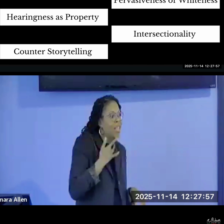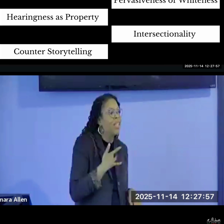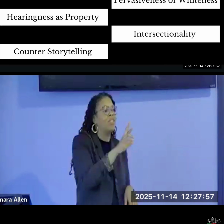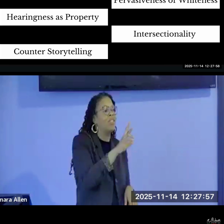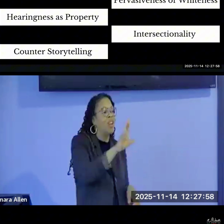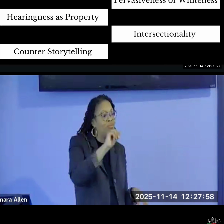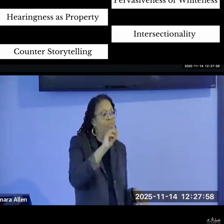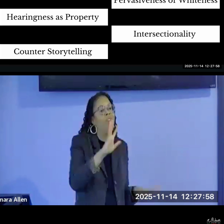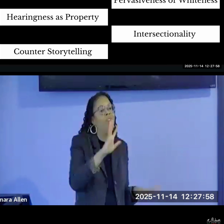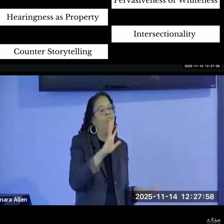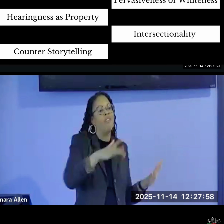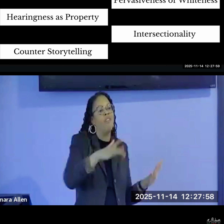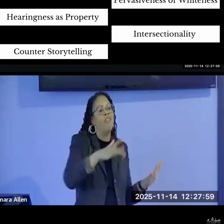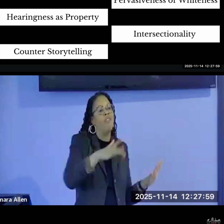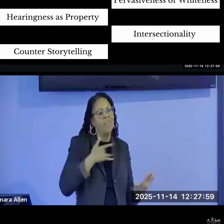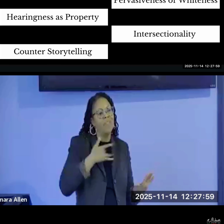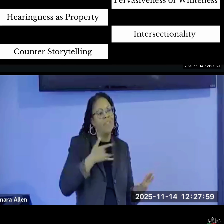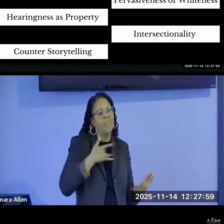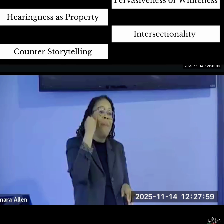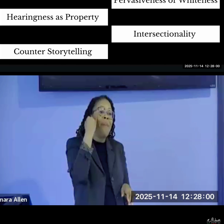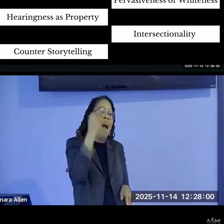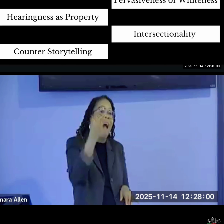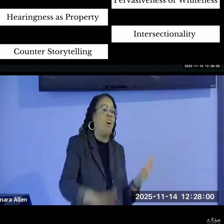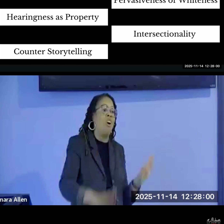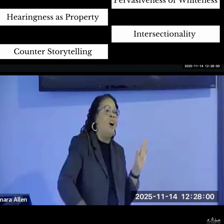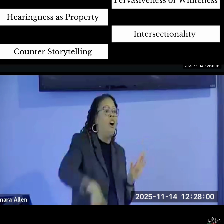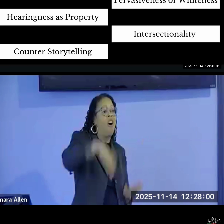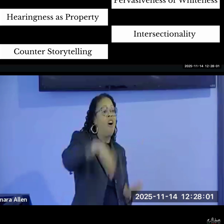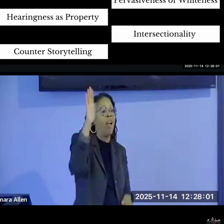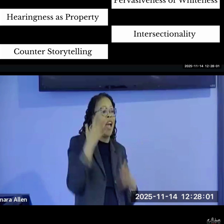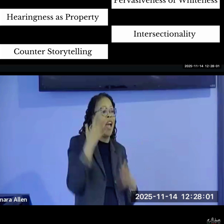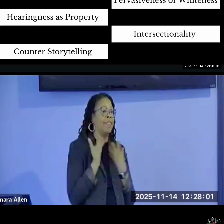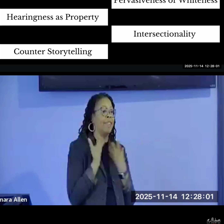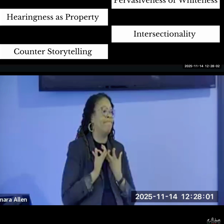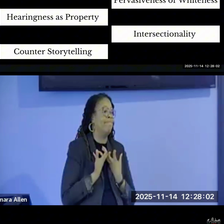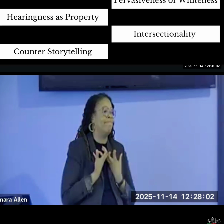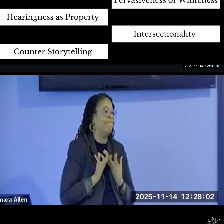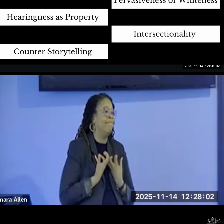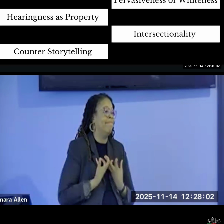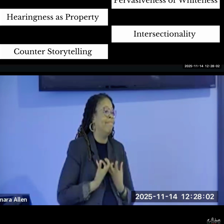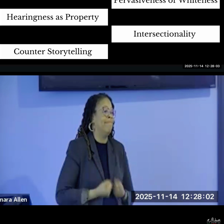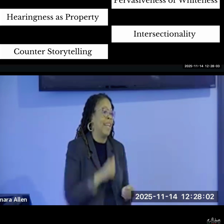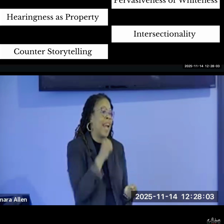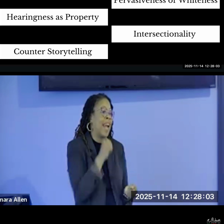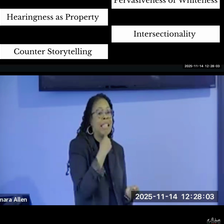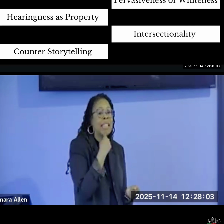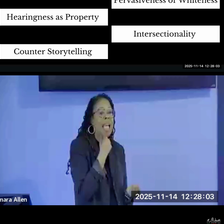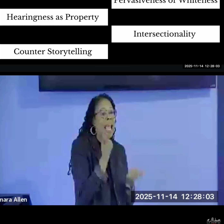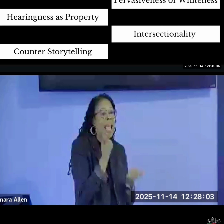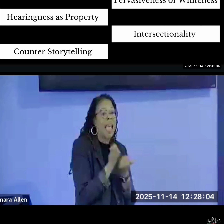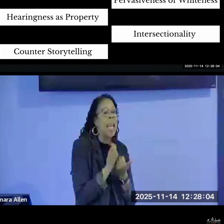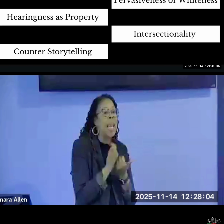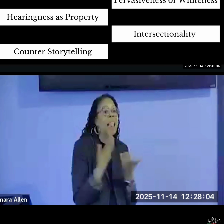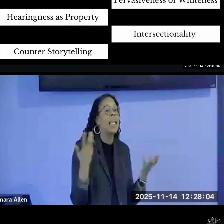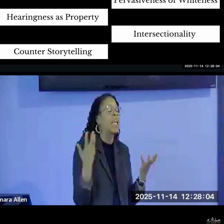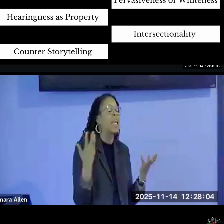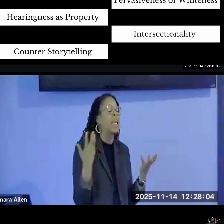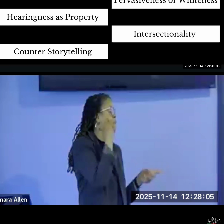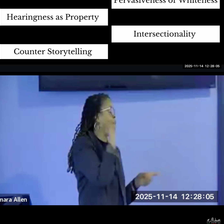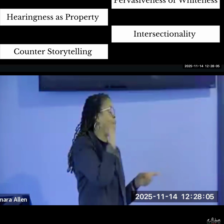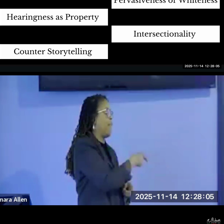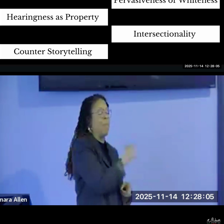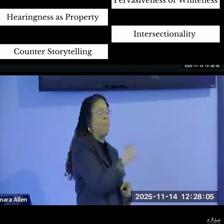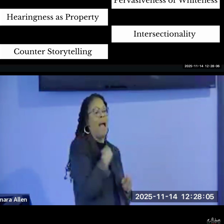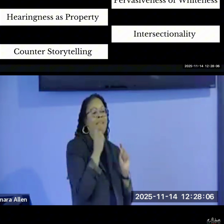It was amazing to be able to witness these participants share their raw stories, things that they've had to hold on to